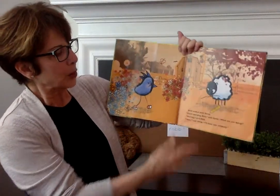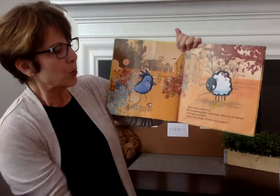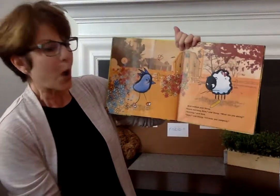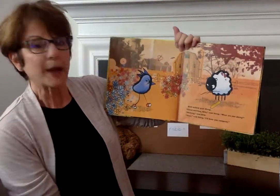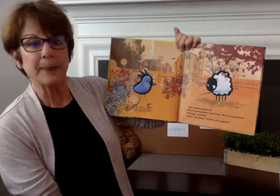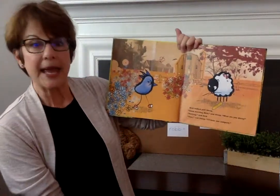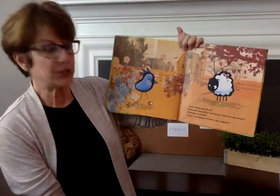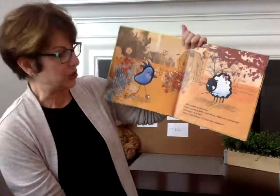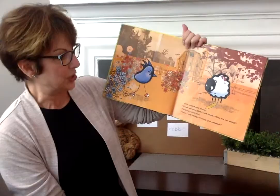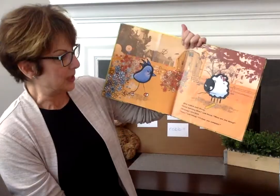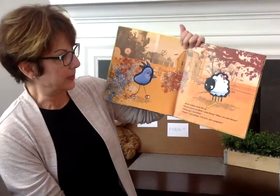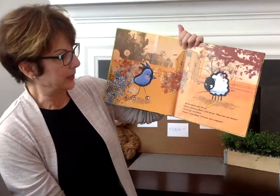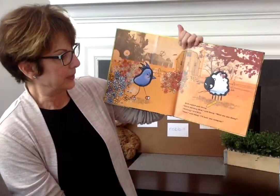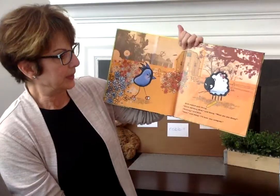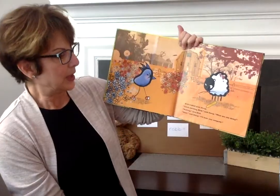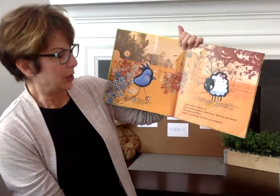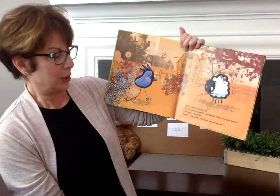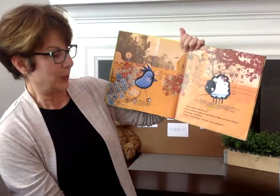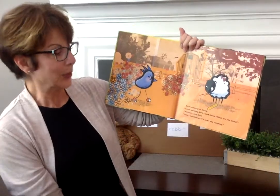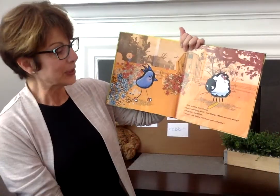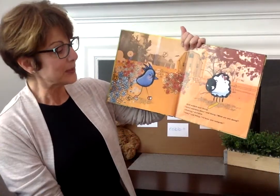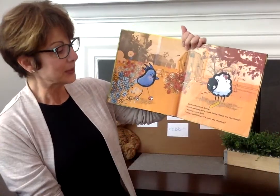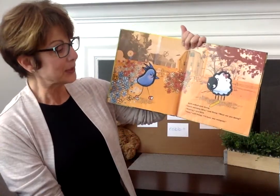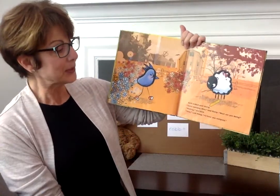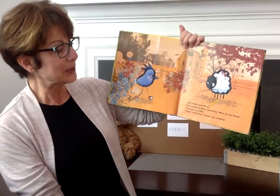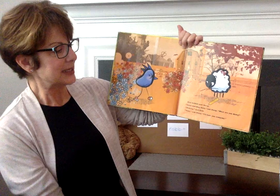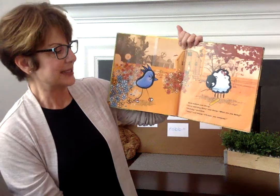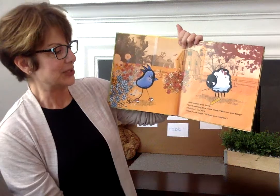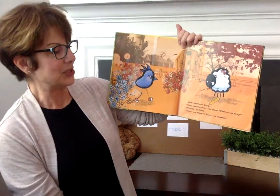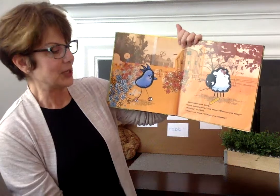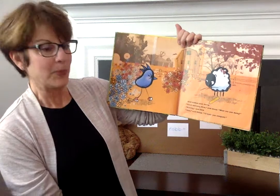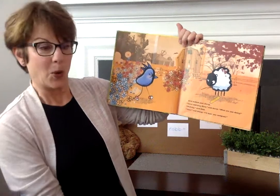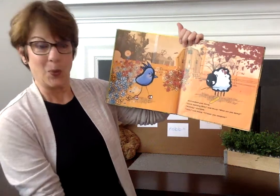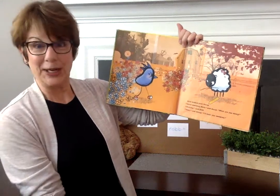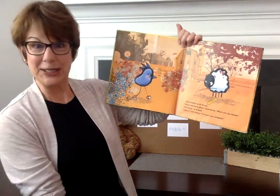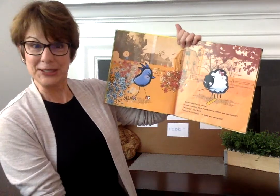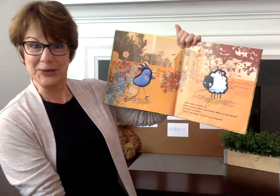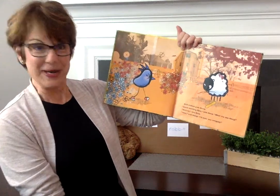Bird walked past sheep. Good morning, Bird, said Sheep. What are you doing?